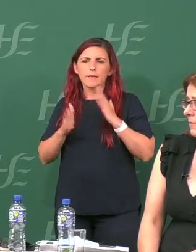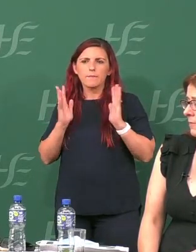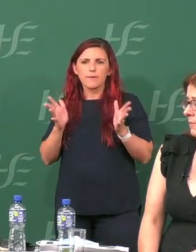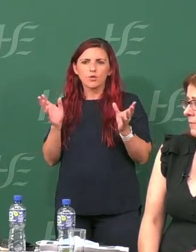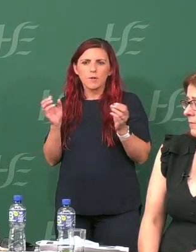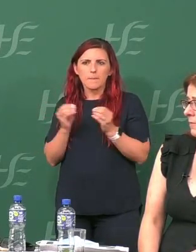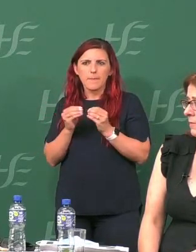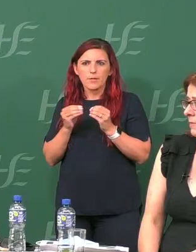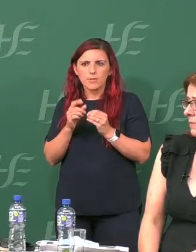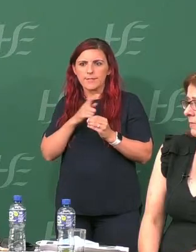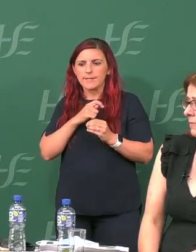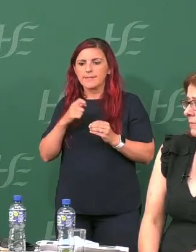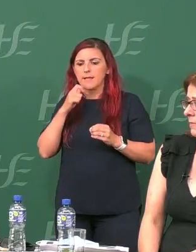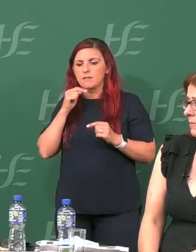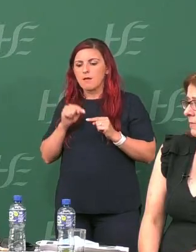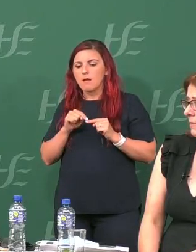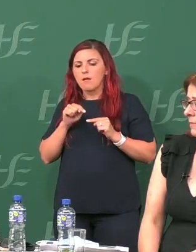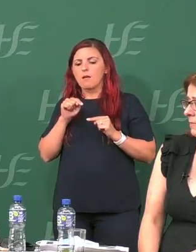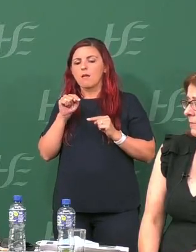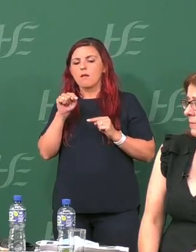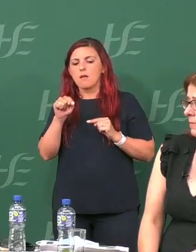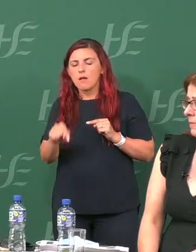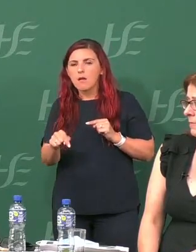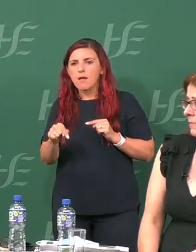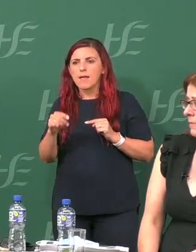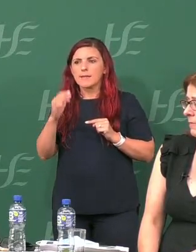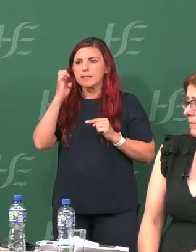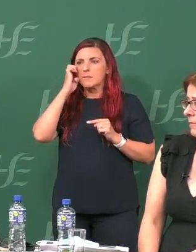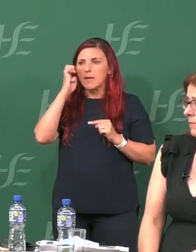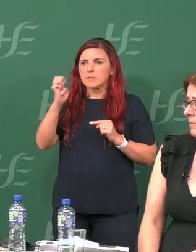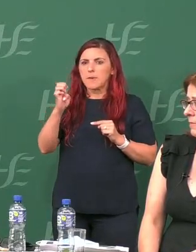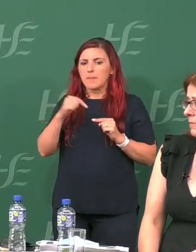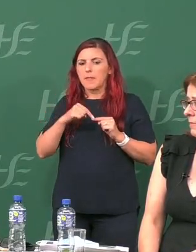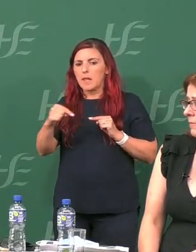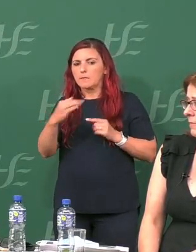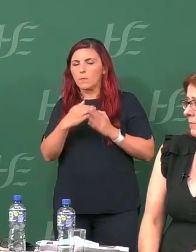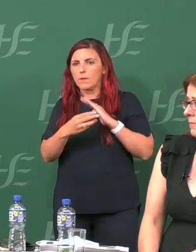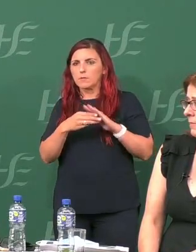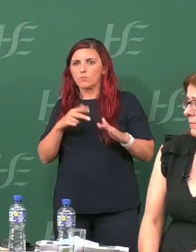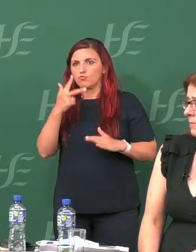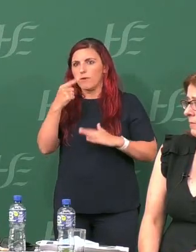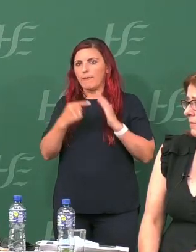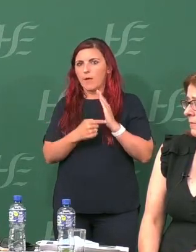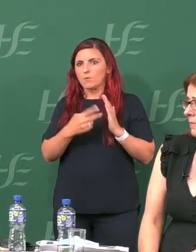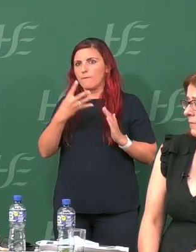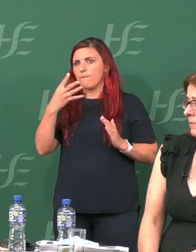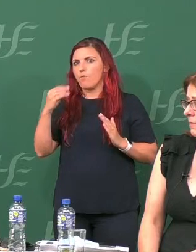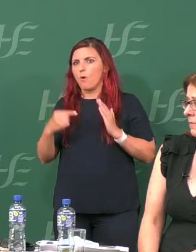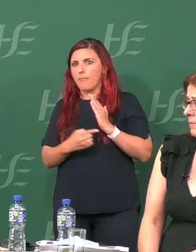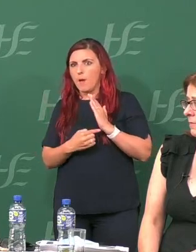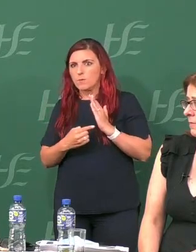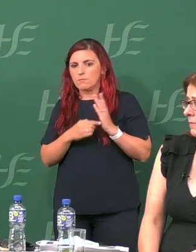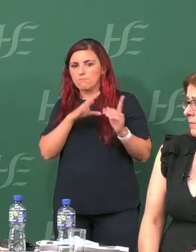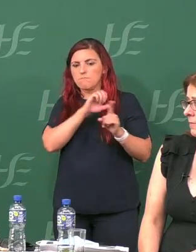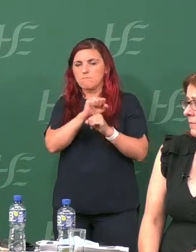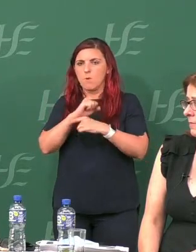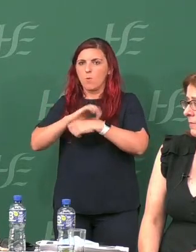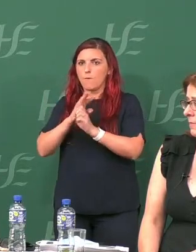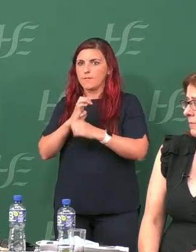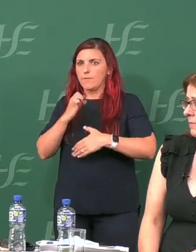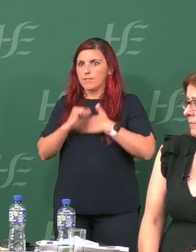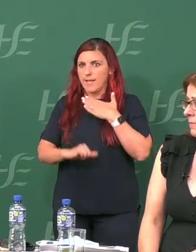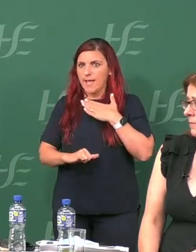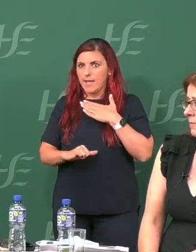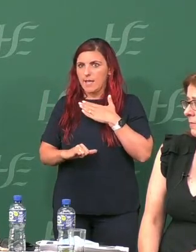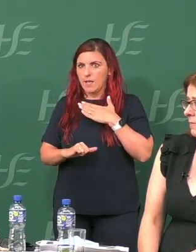there's kind of an expectation now that there might be 3,000 to 4,000 cases per day at the peak of this wave of COVID. Does the